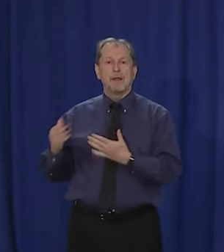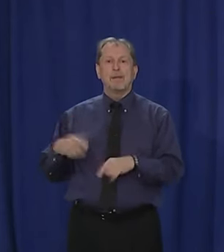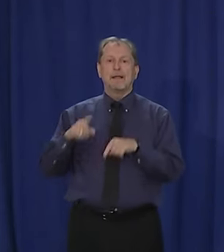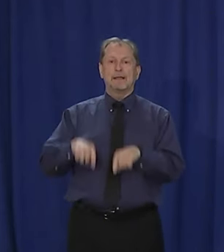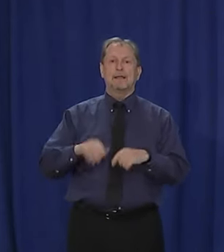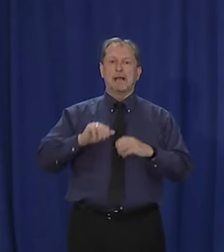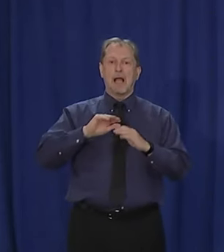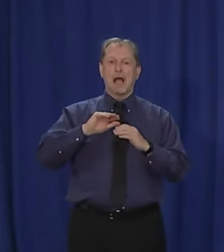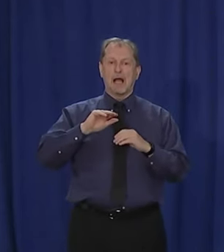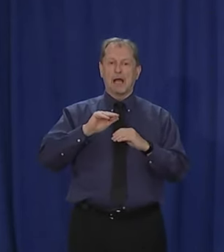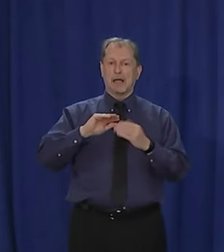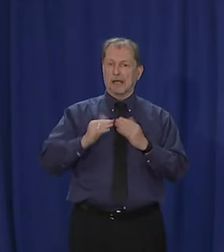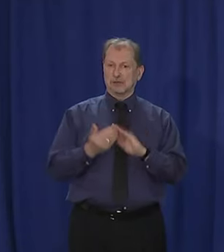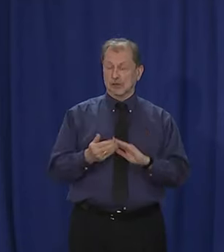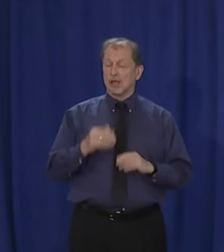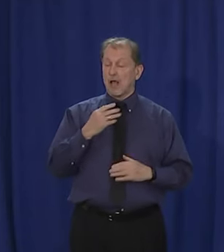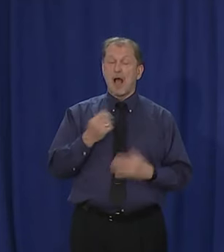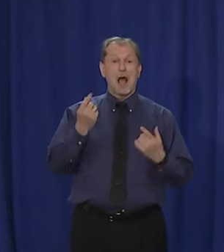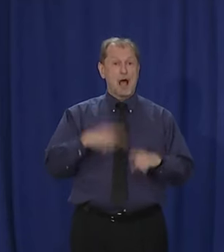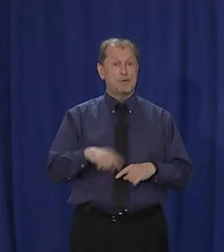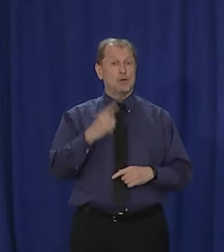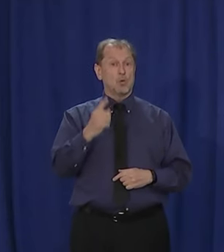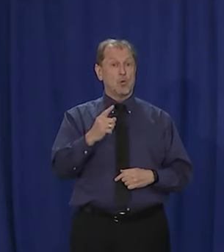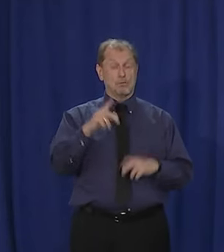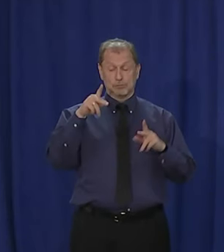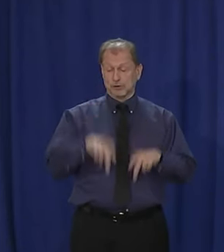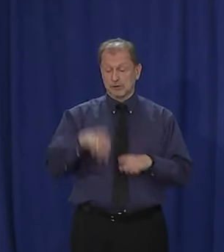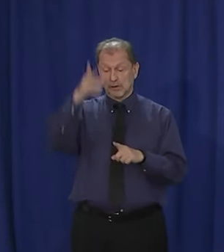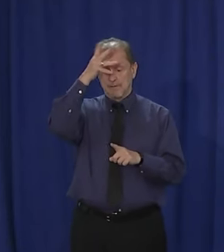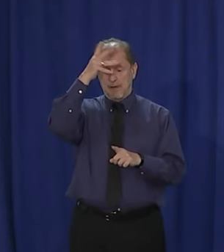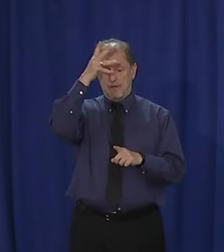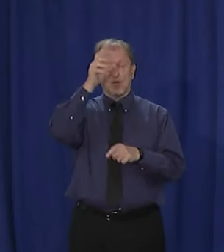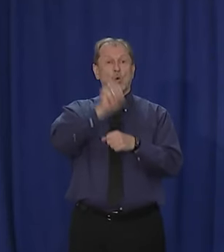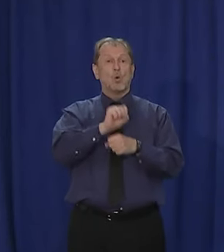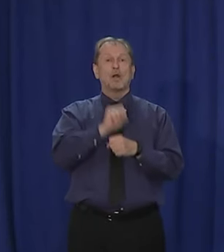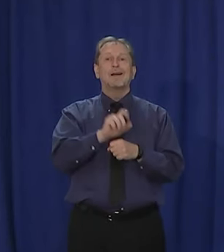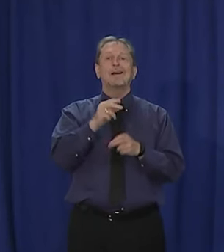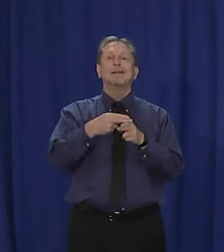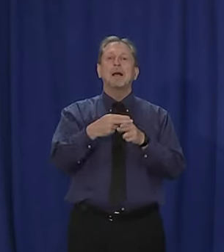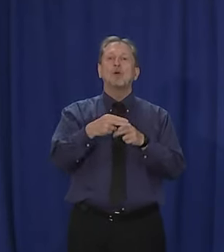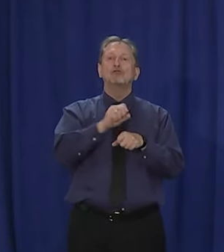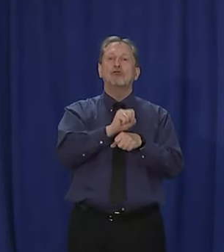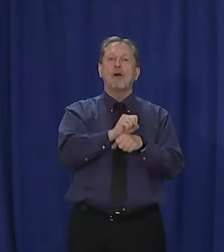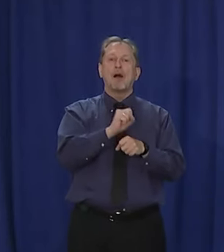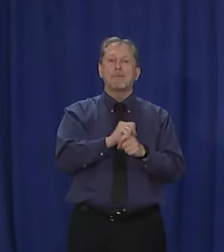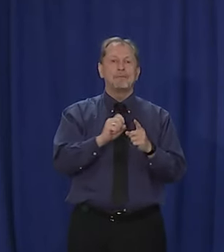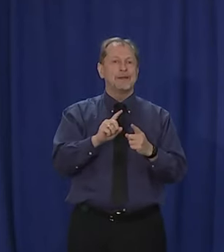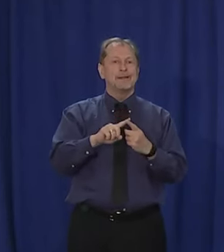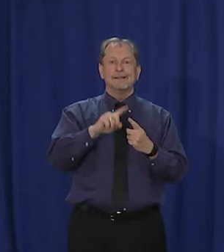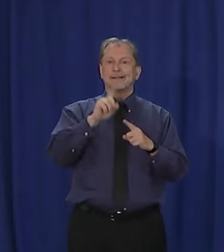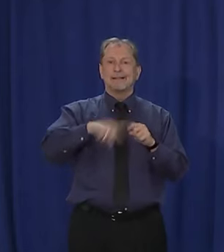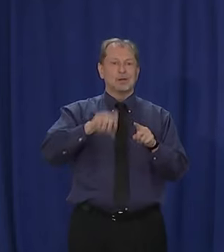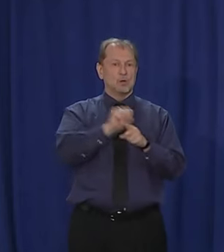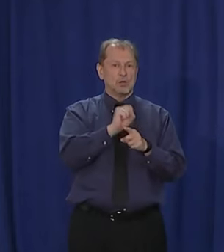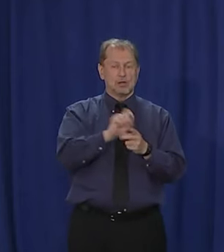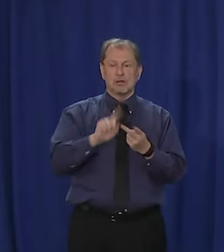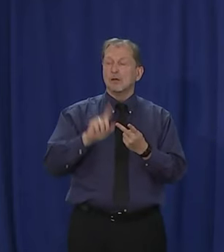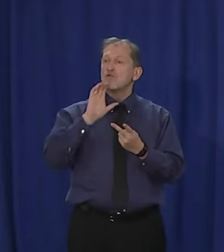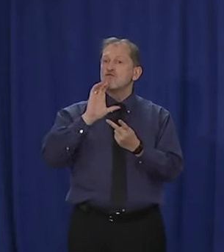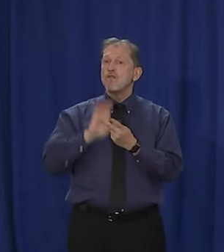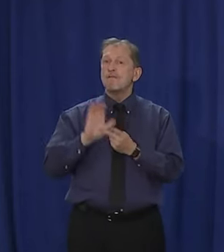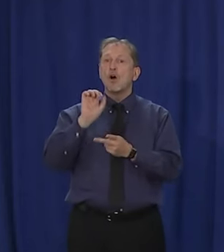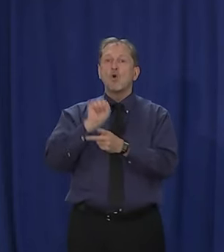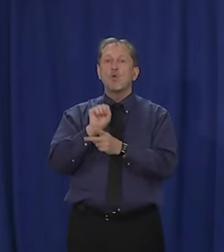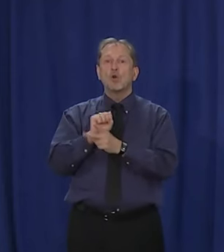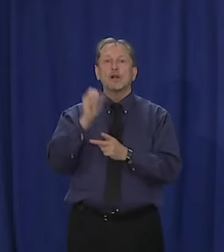agency, can't work. Wife, undocumented, was laid off from a restaurant.